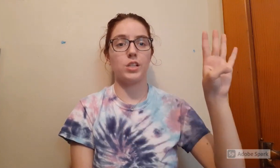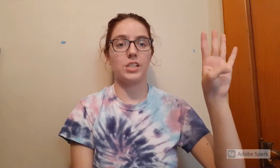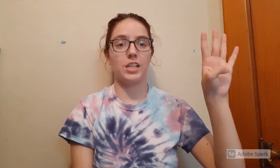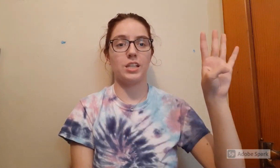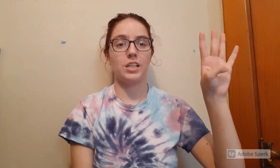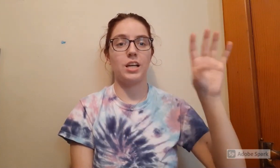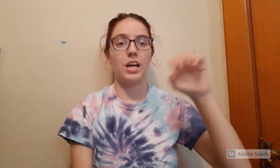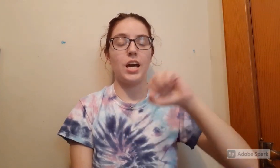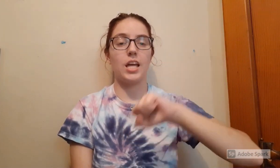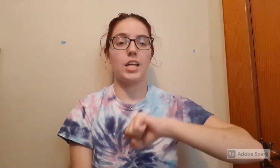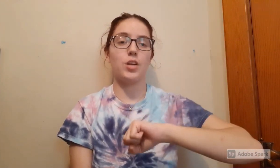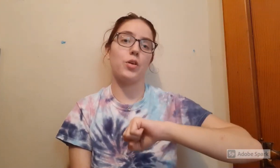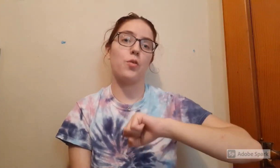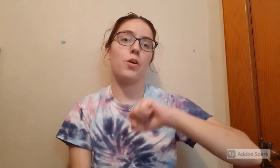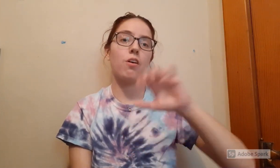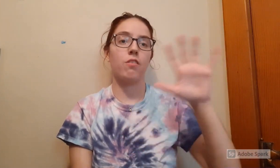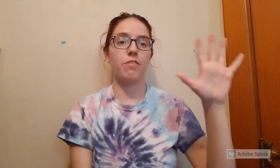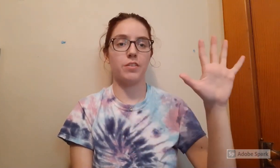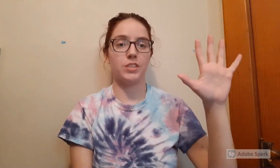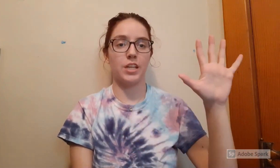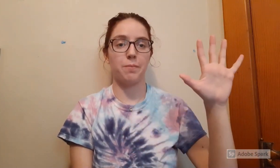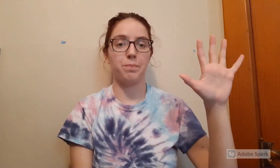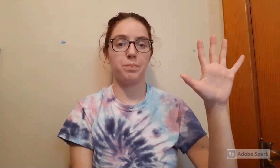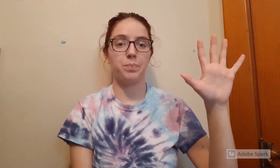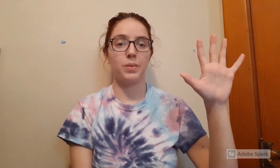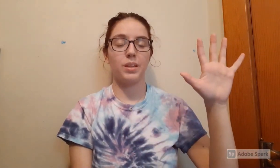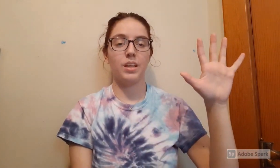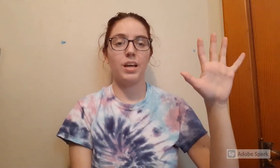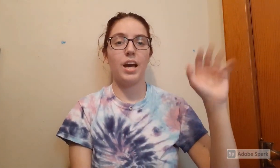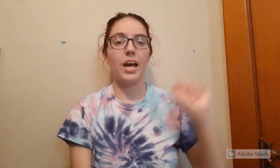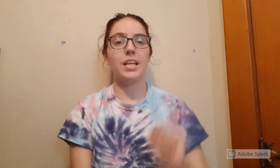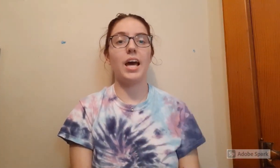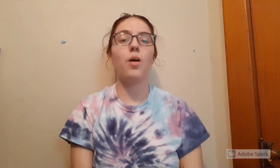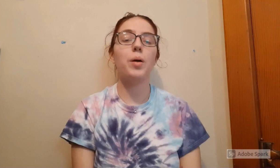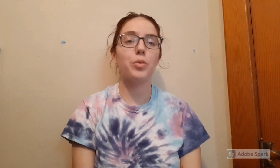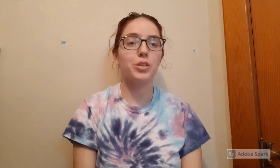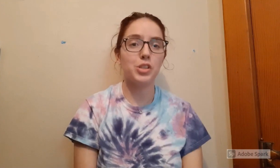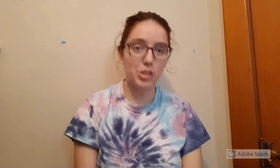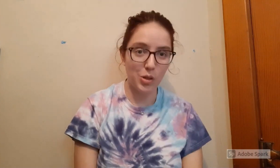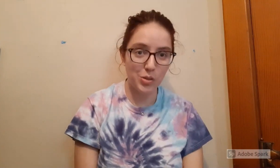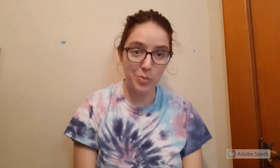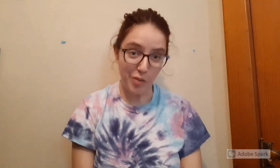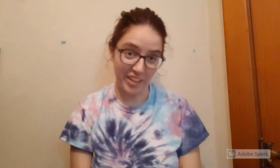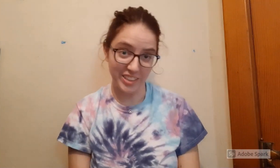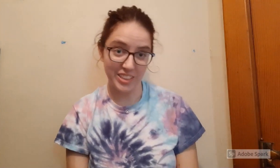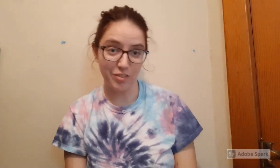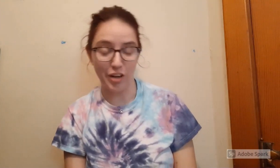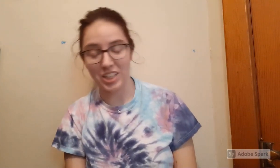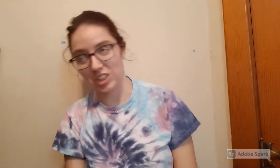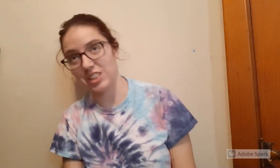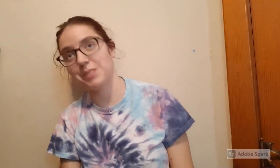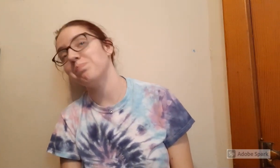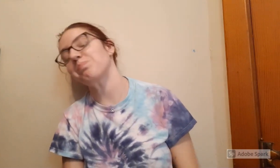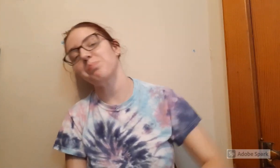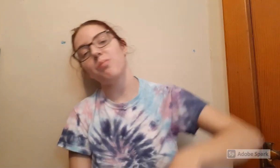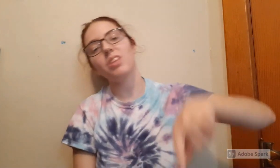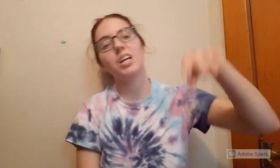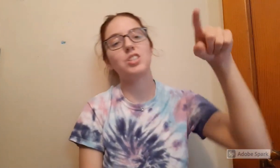14, and then you do 15. And now I'm going to show you some fractions.